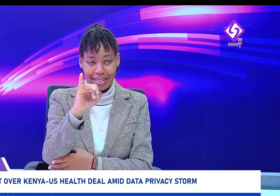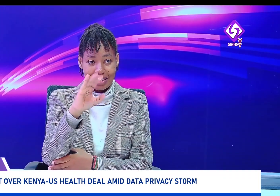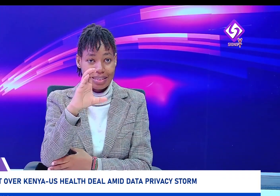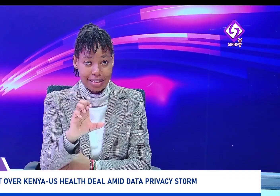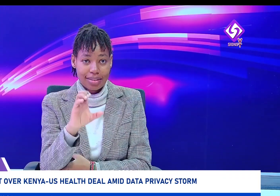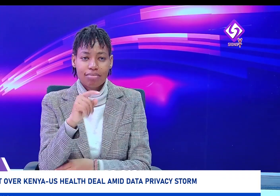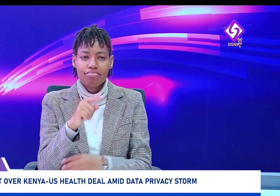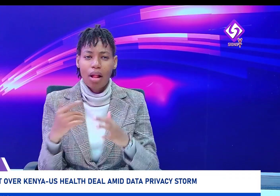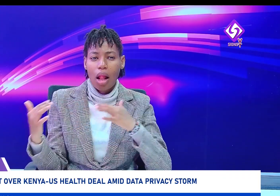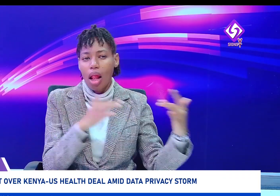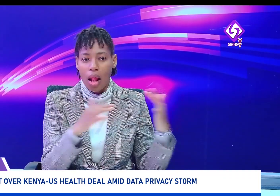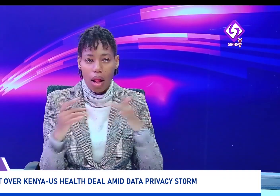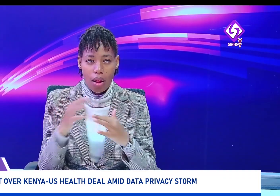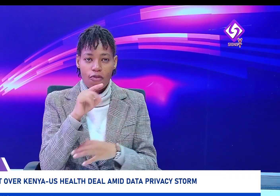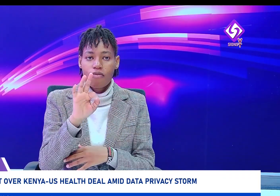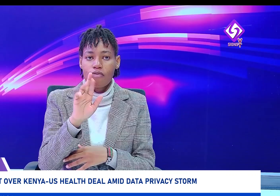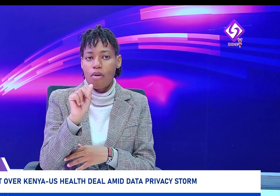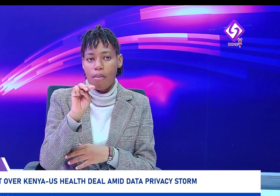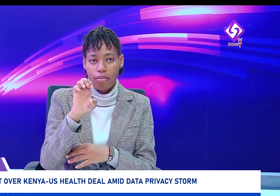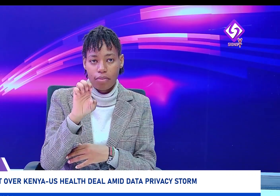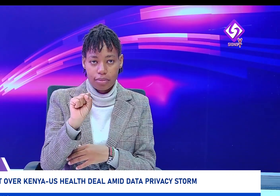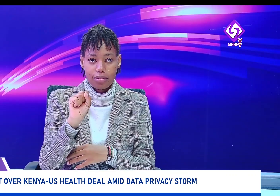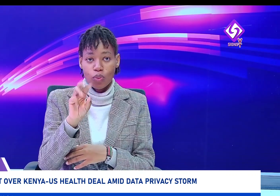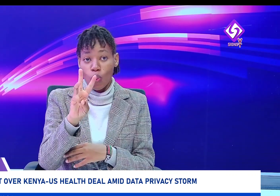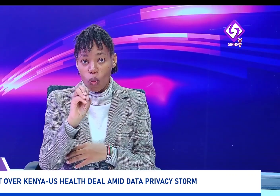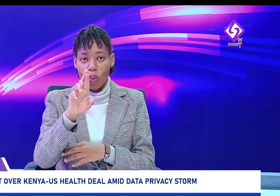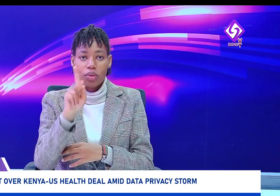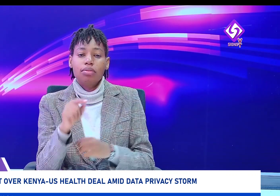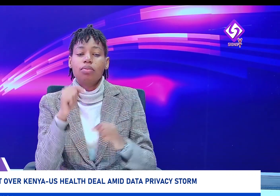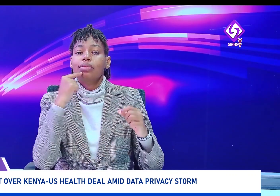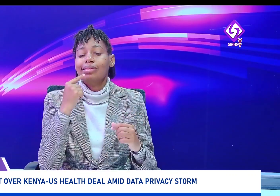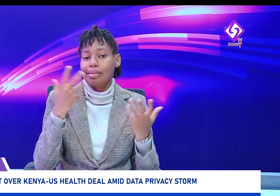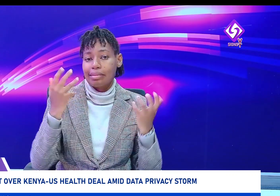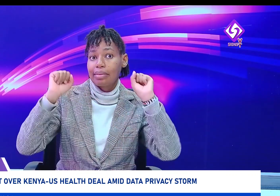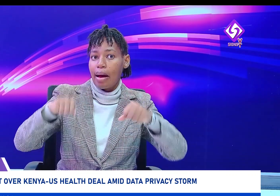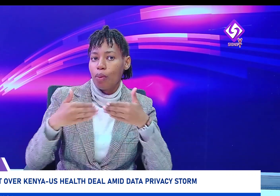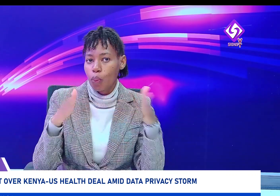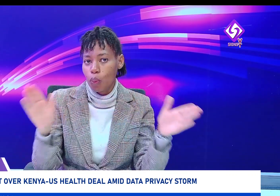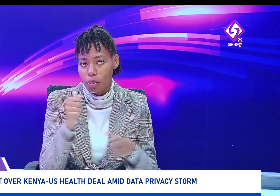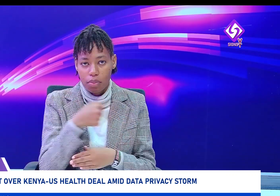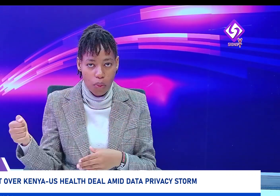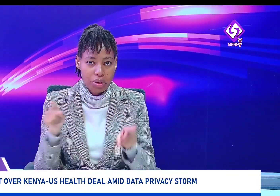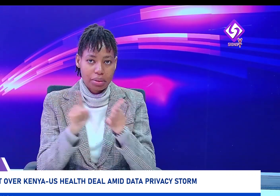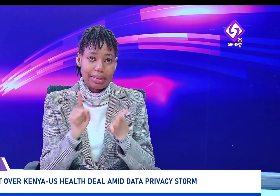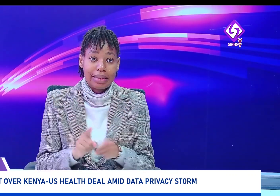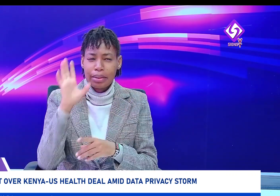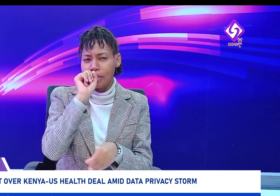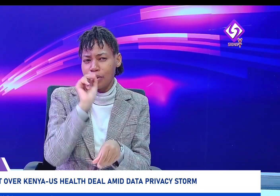Critics argue the framework could open the door to the exposure,